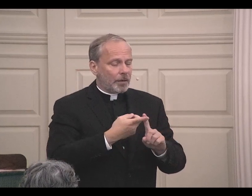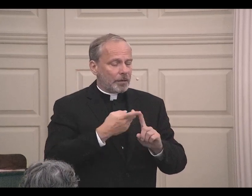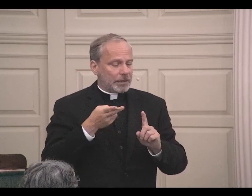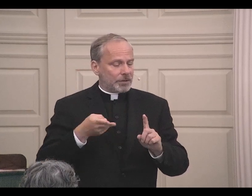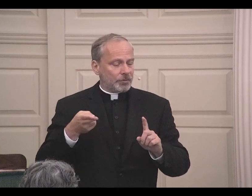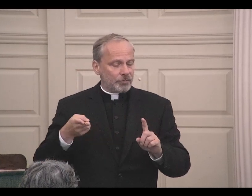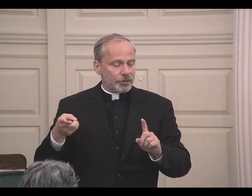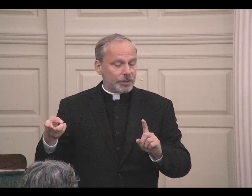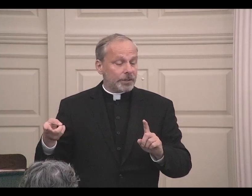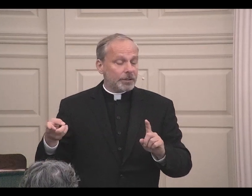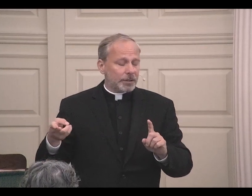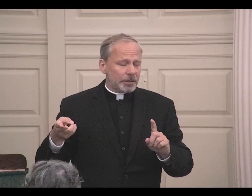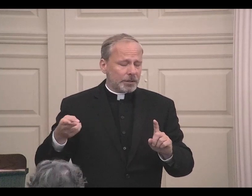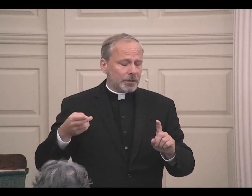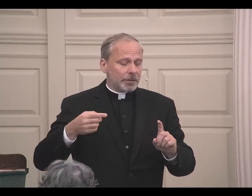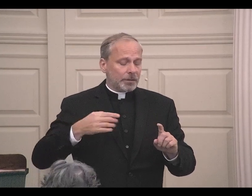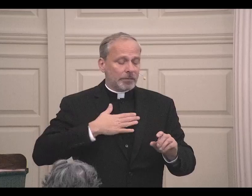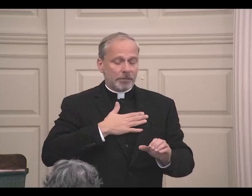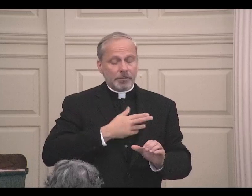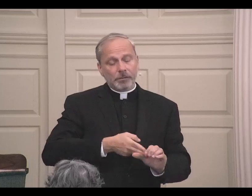the salvation of the